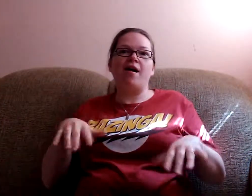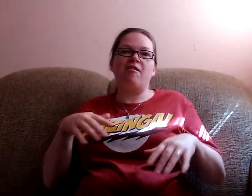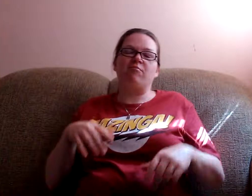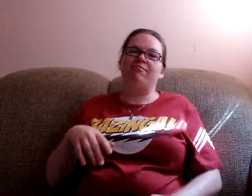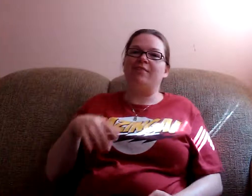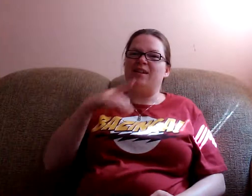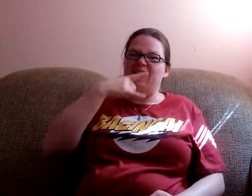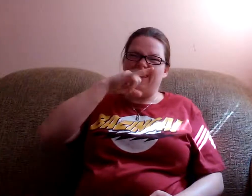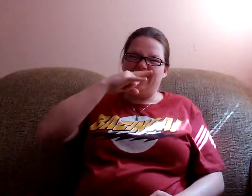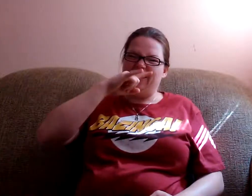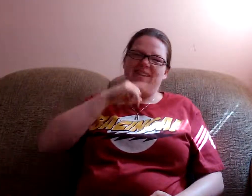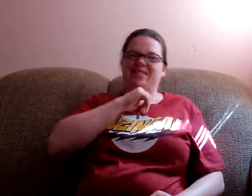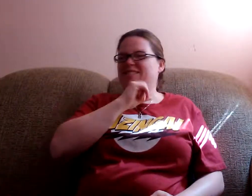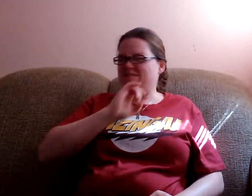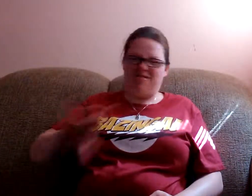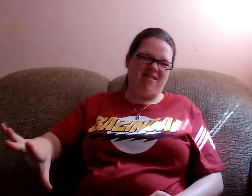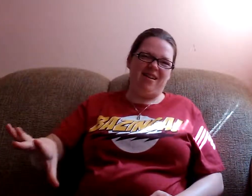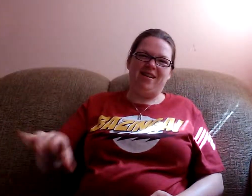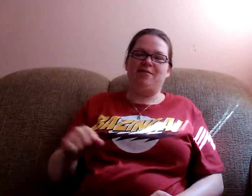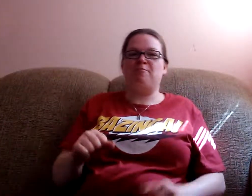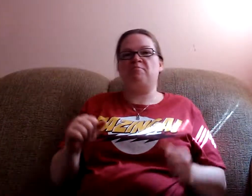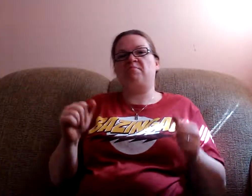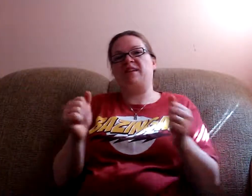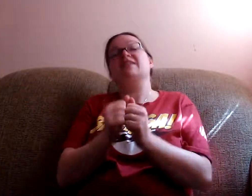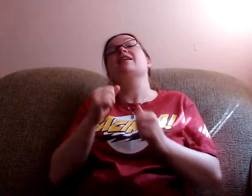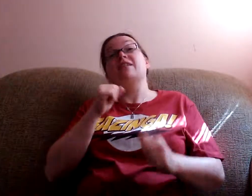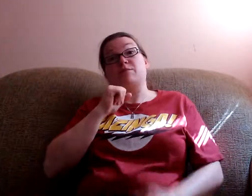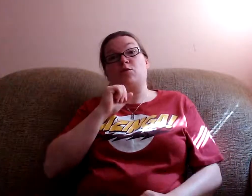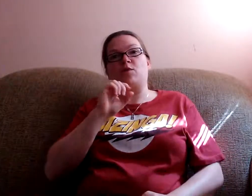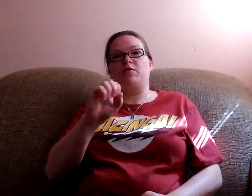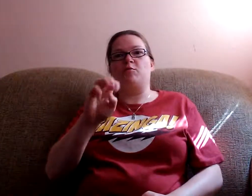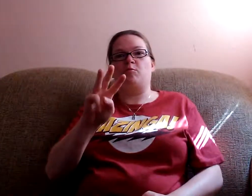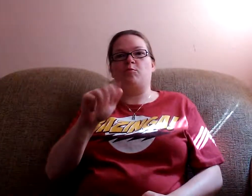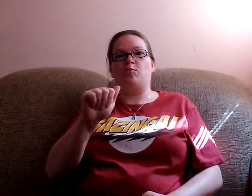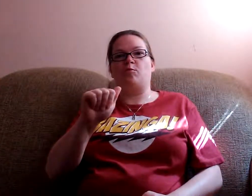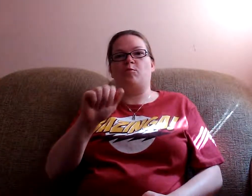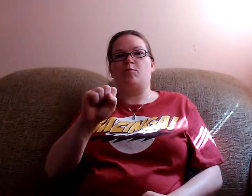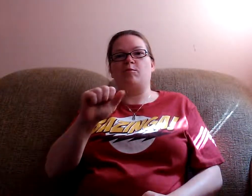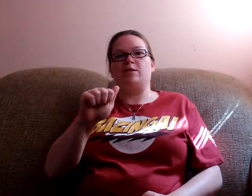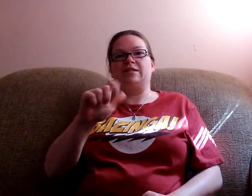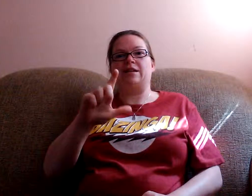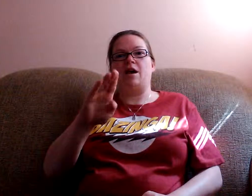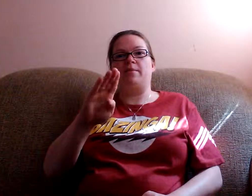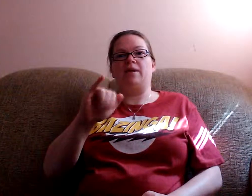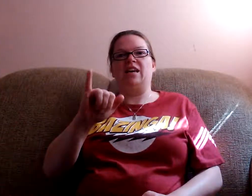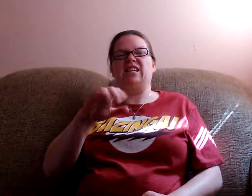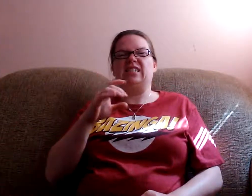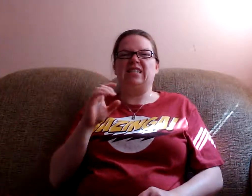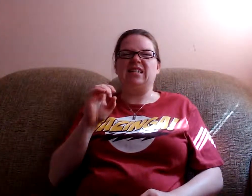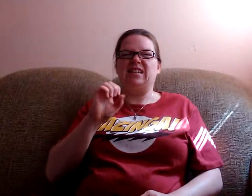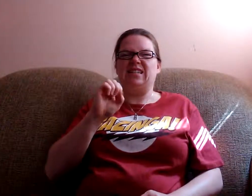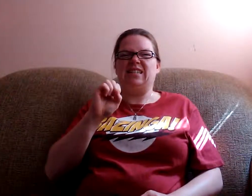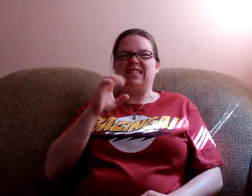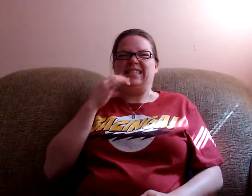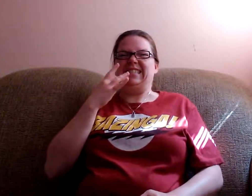especially when you serve them with wasabi, which is quite hot, but really tasty. So next time you have a party to go to, make California rolls for your